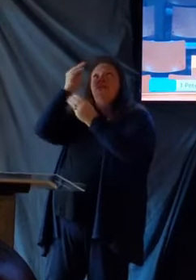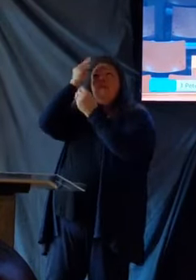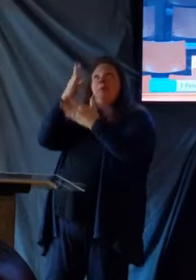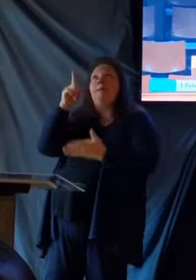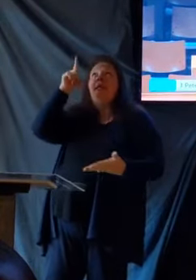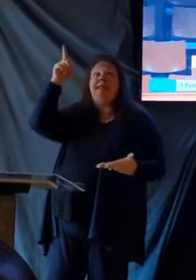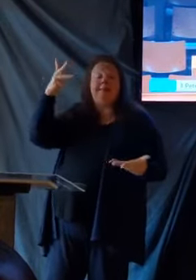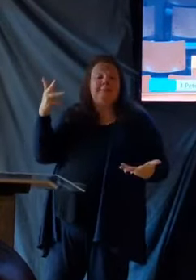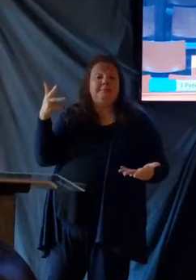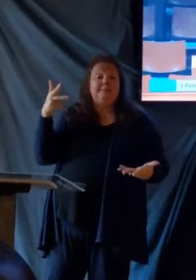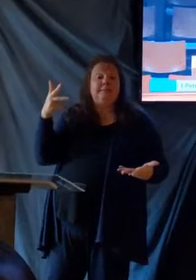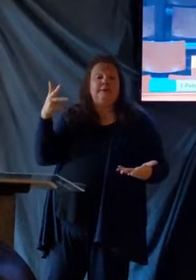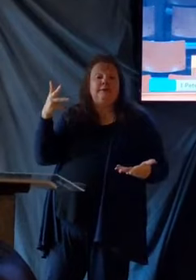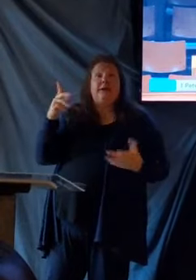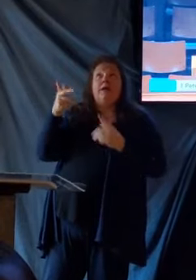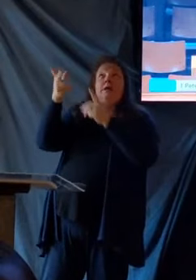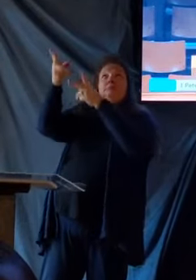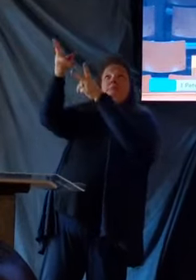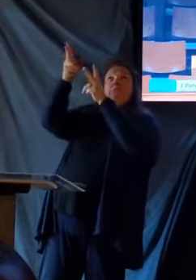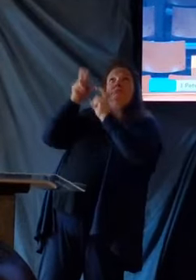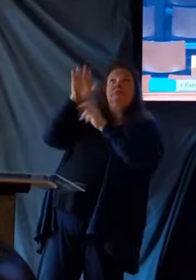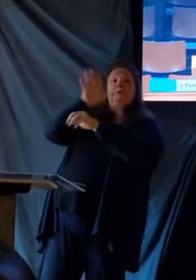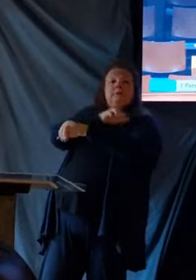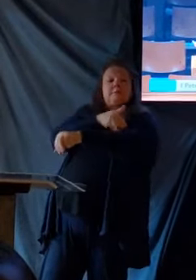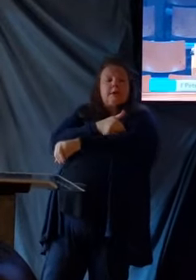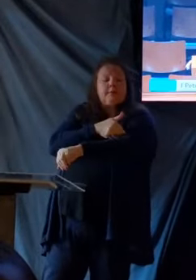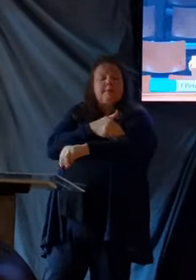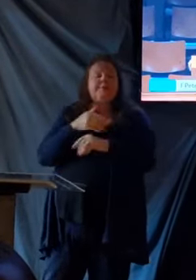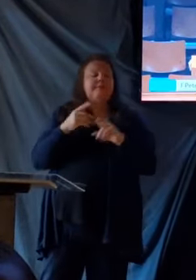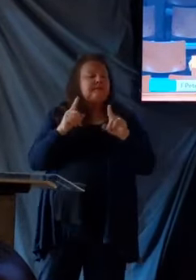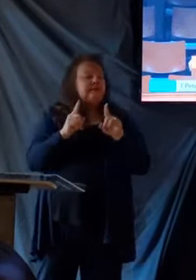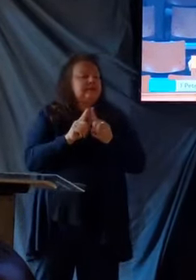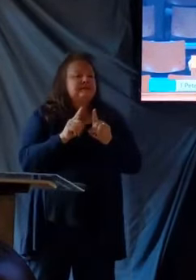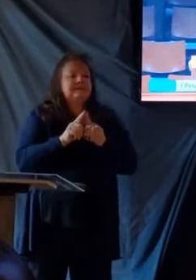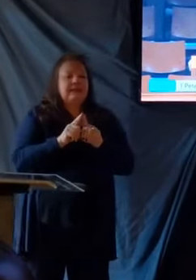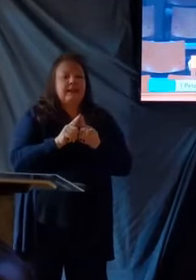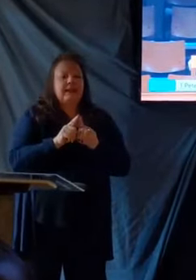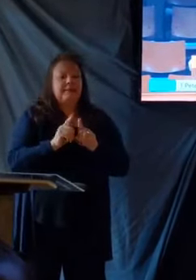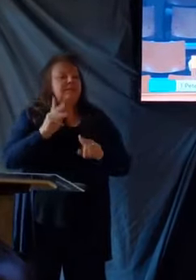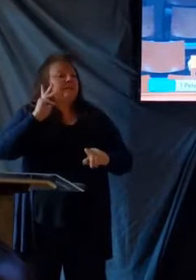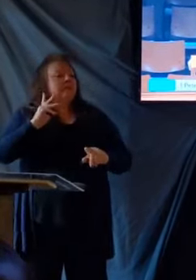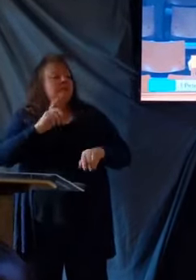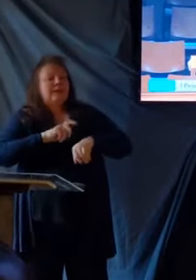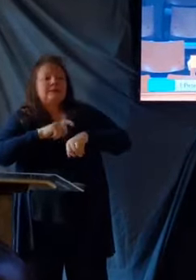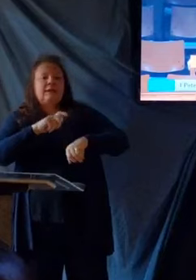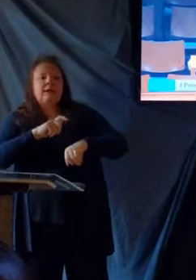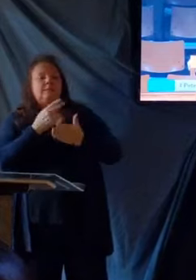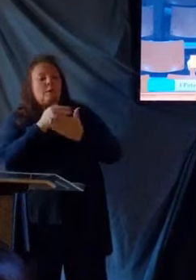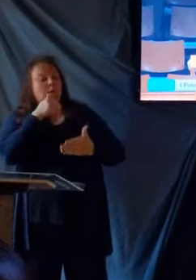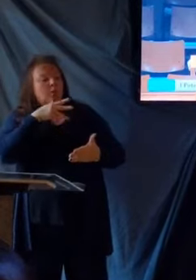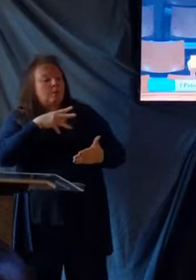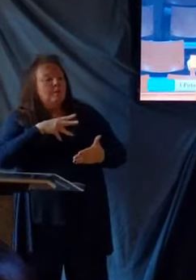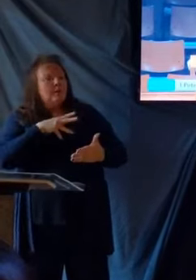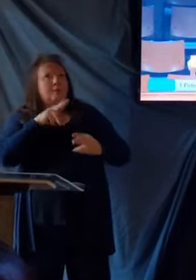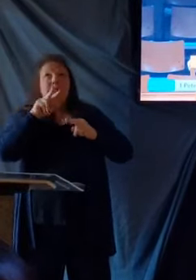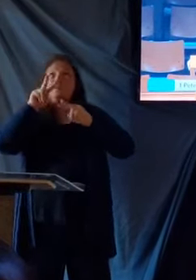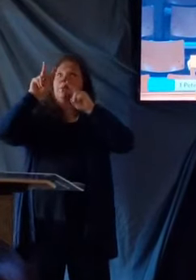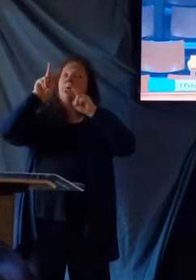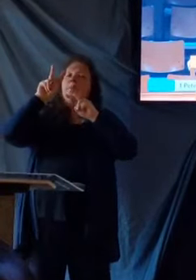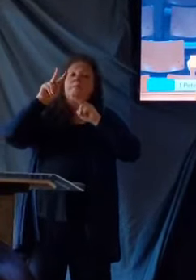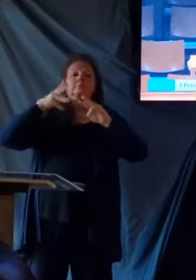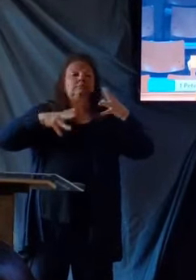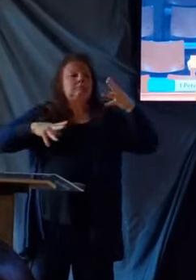will, they draw on his power. The same way, in former times, holy women also who hoped in God